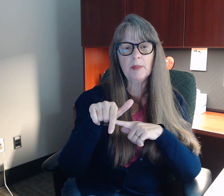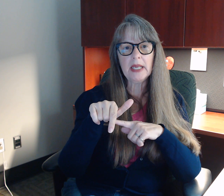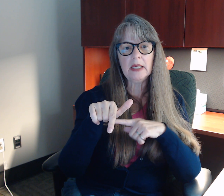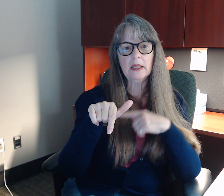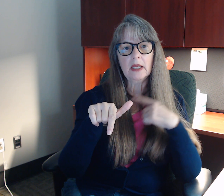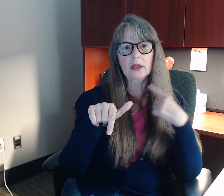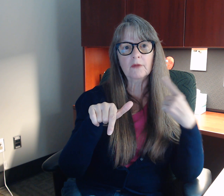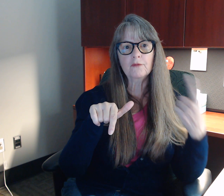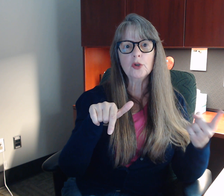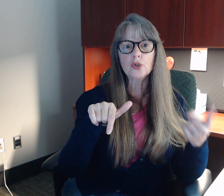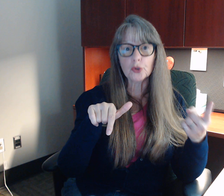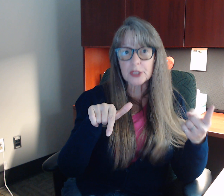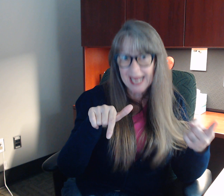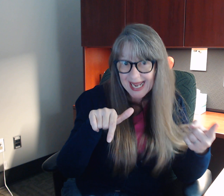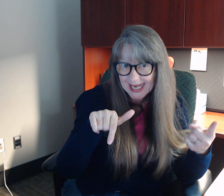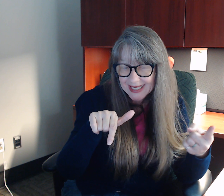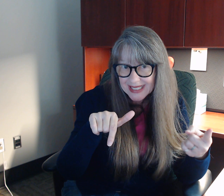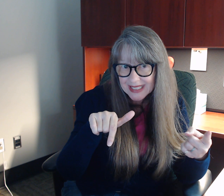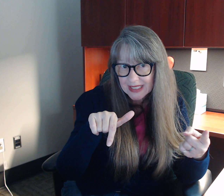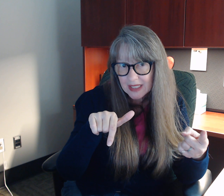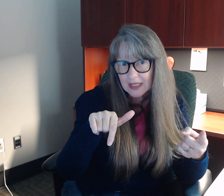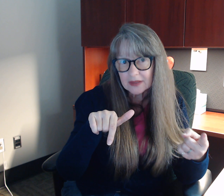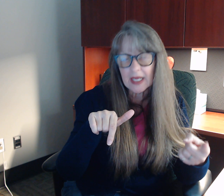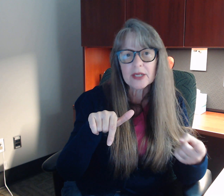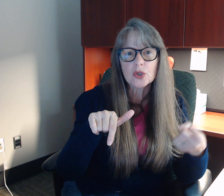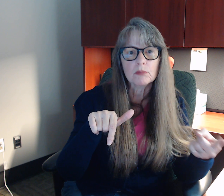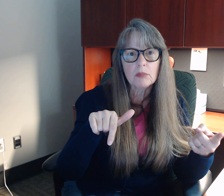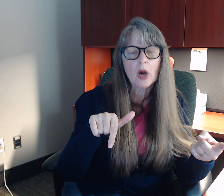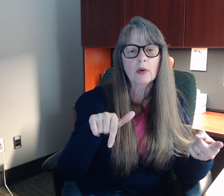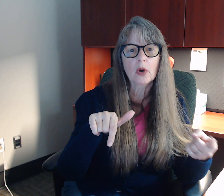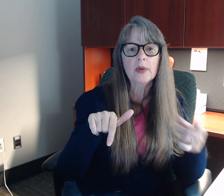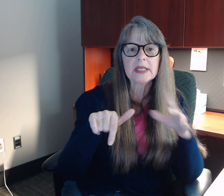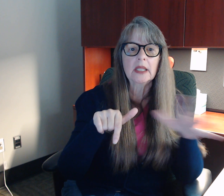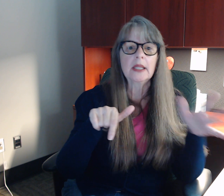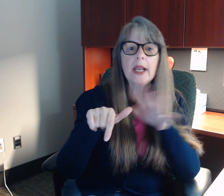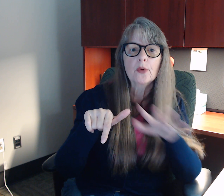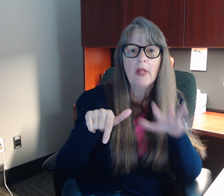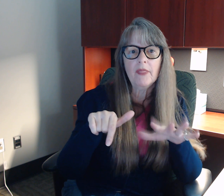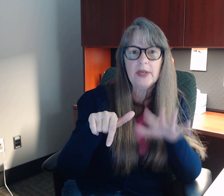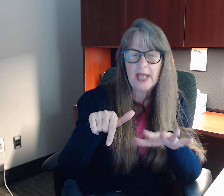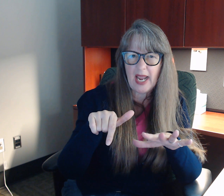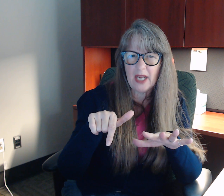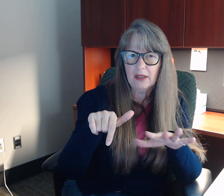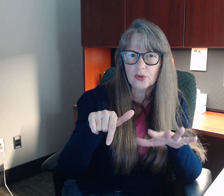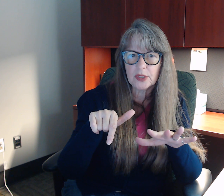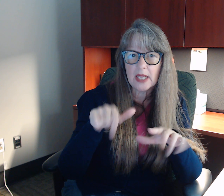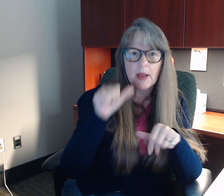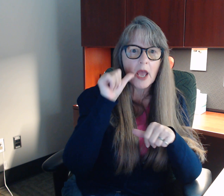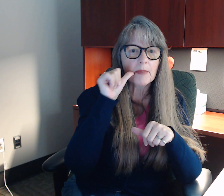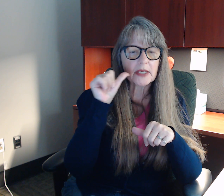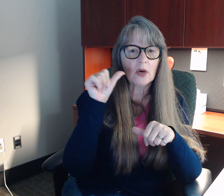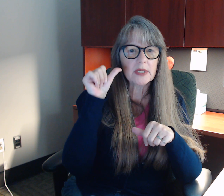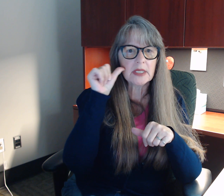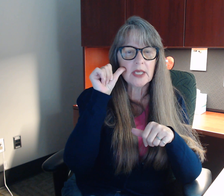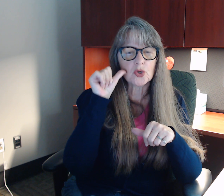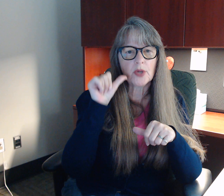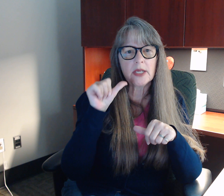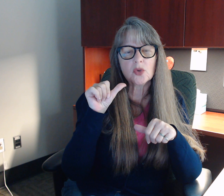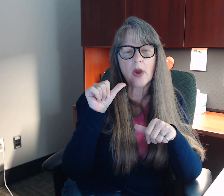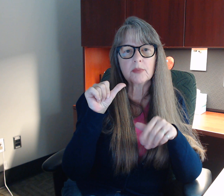mean in the future tense, like tomorrow. It's later in the day. You understand? Because I already said yesterday, so I'm talking